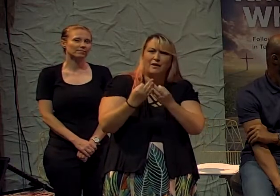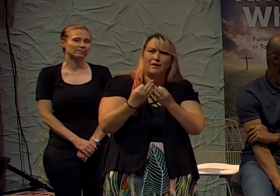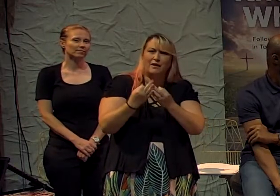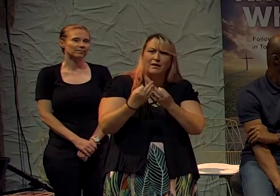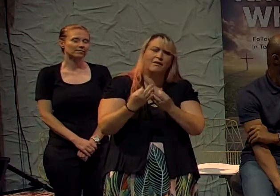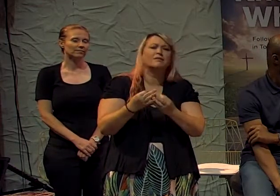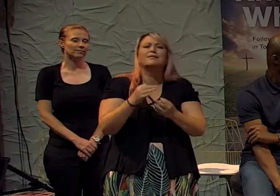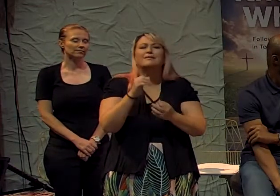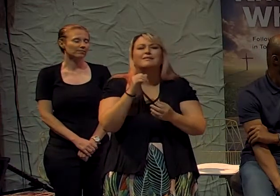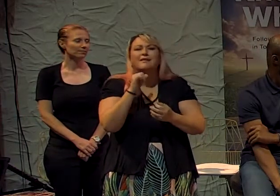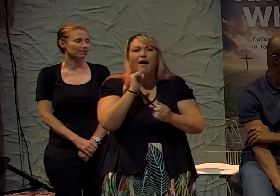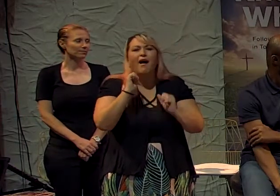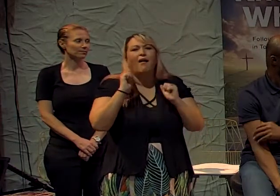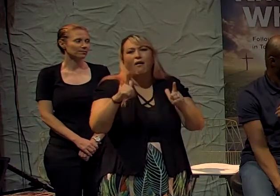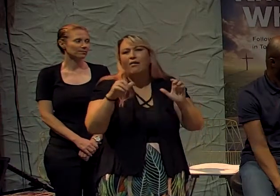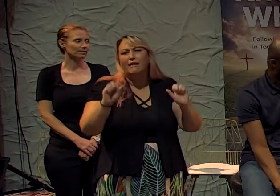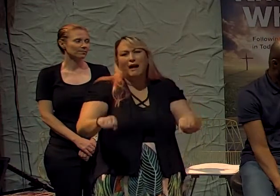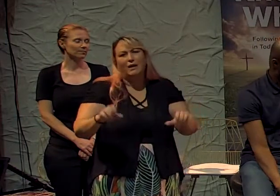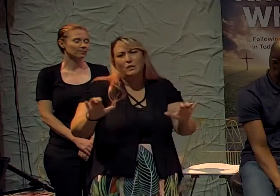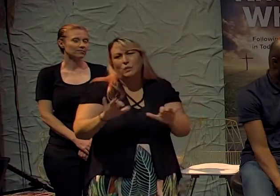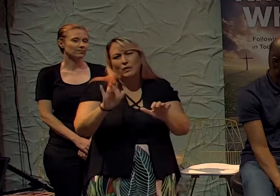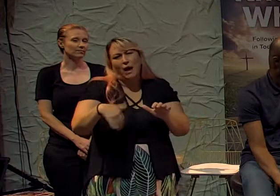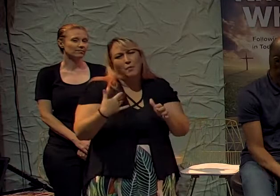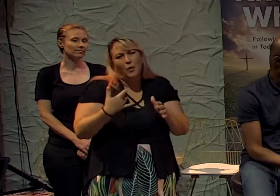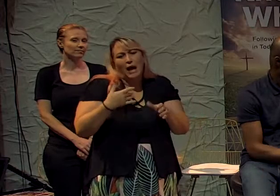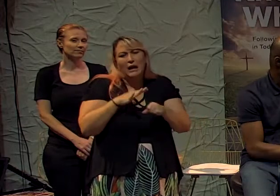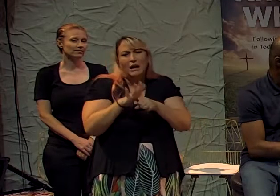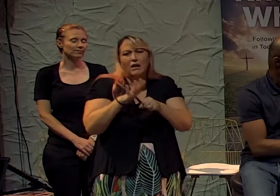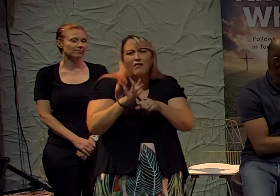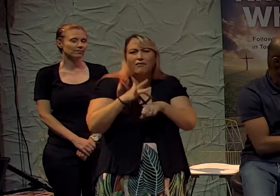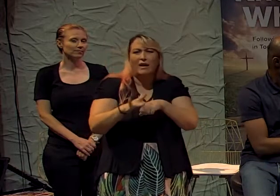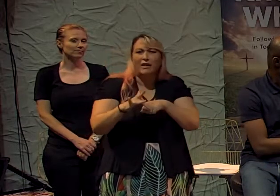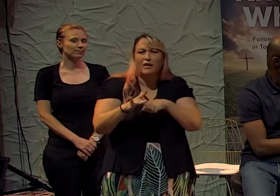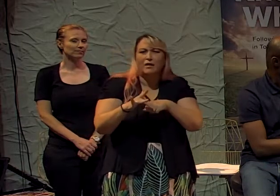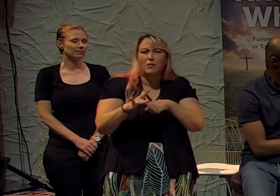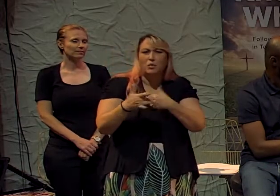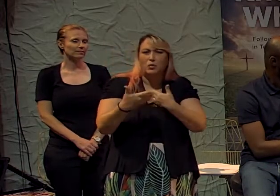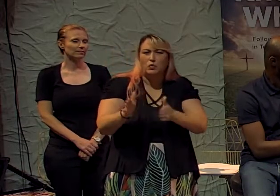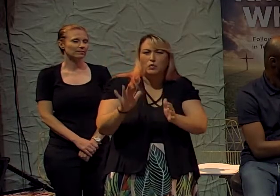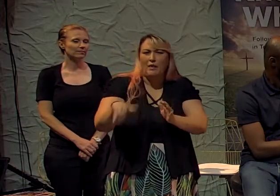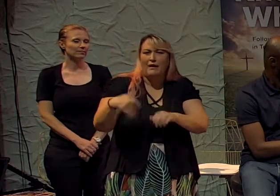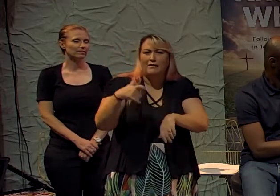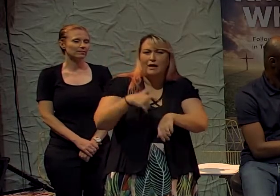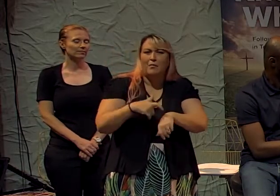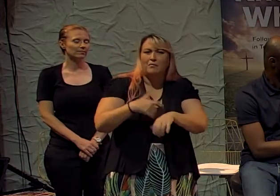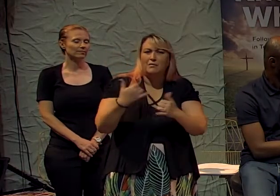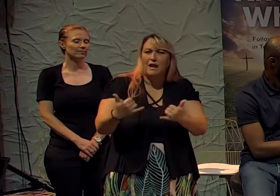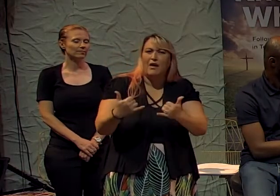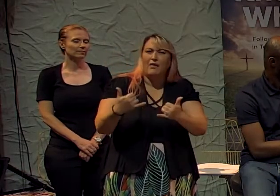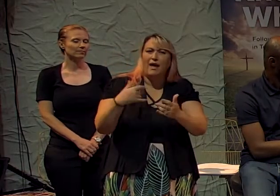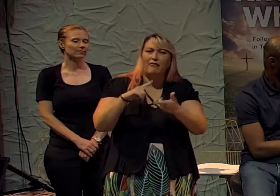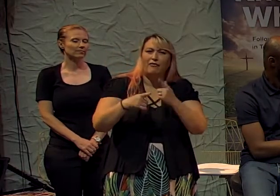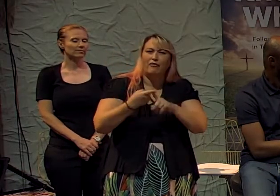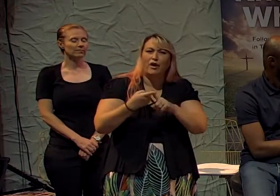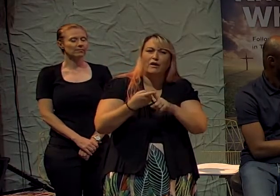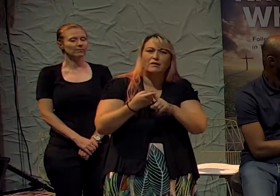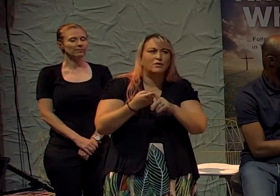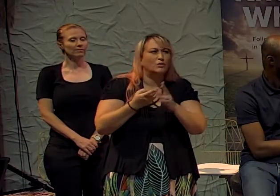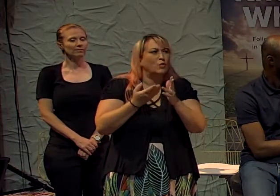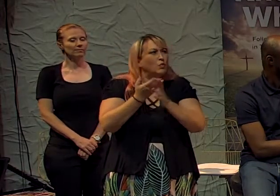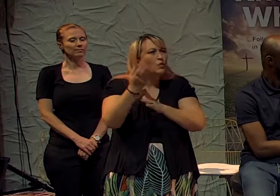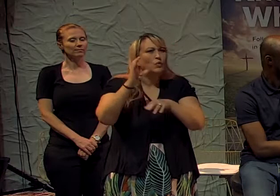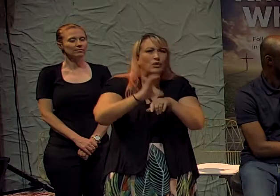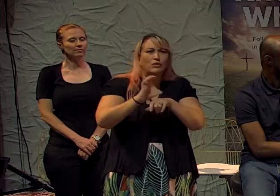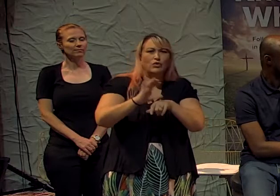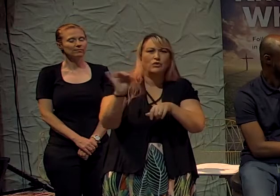can do, but we just happened to have room at the time. And I think it was a cool experience because now they have friends throughout church who they consider like